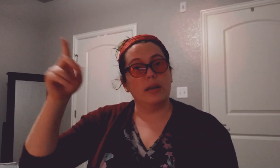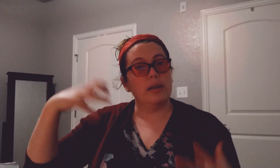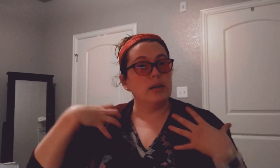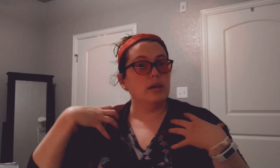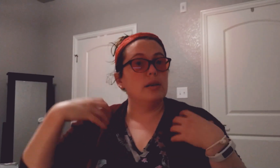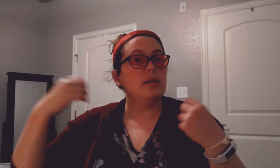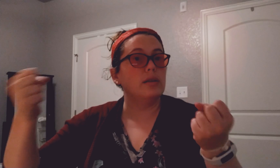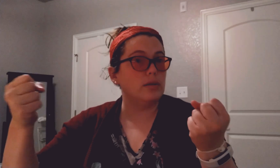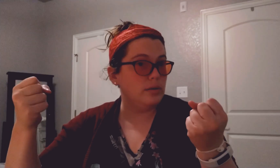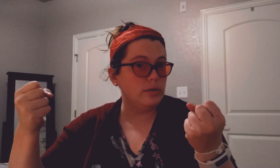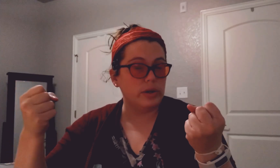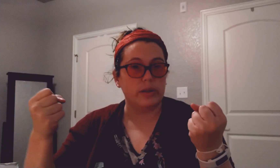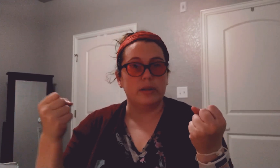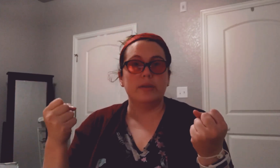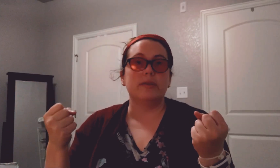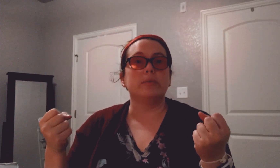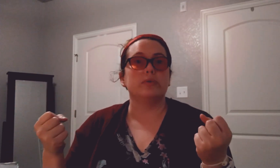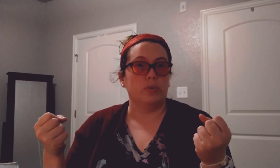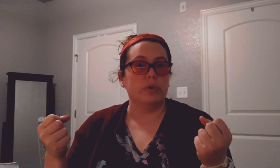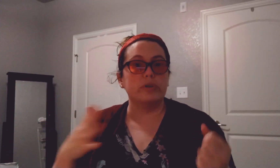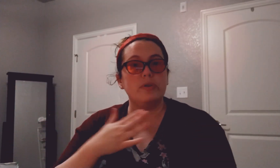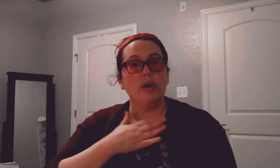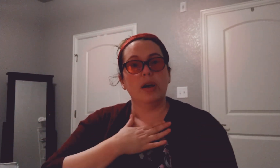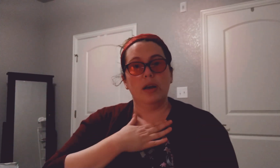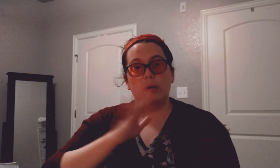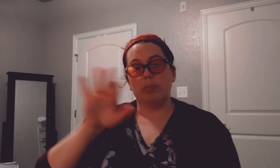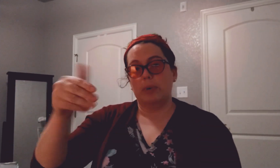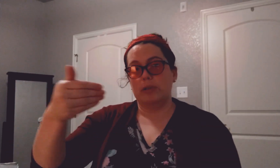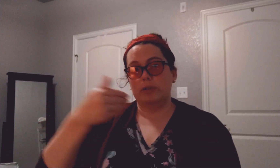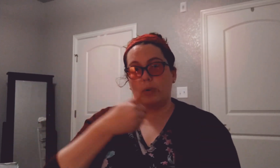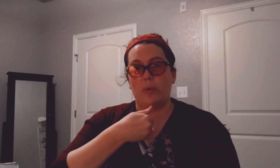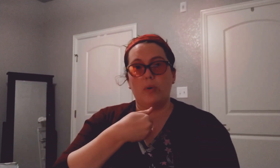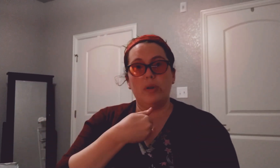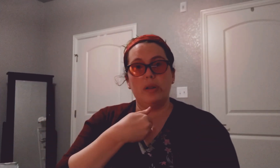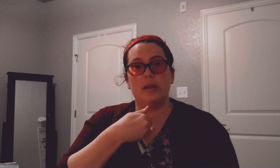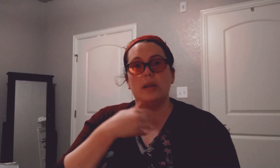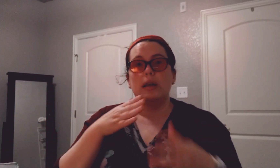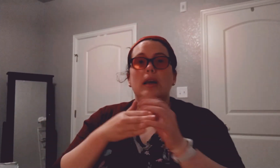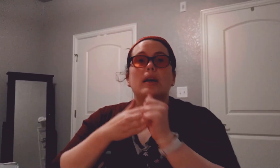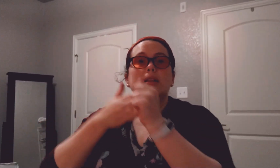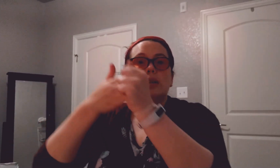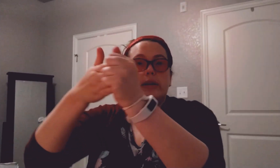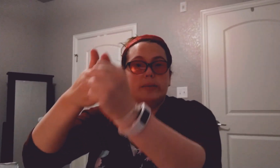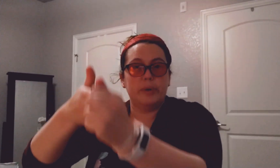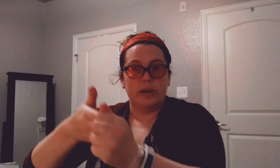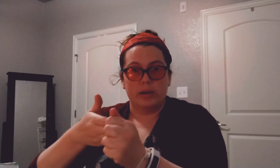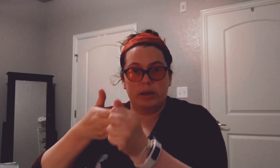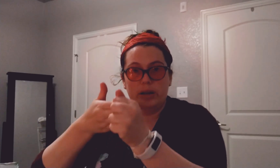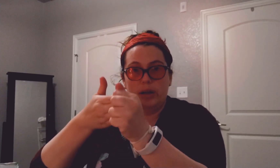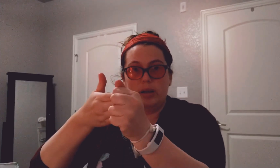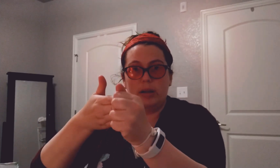He strengthens, restores my soul, and leads me on.